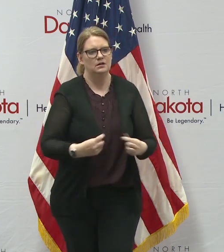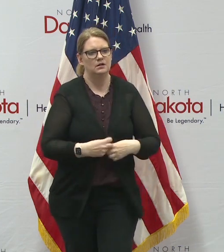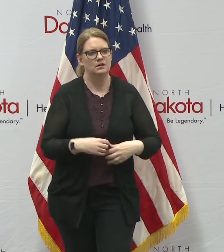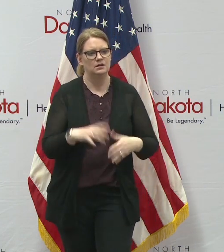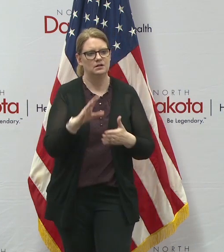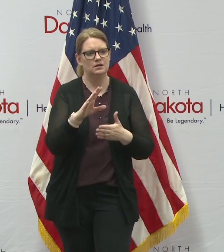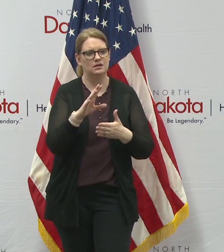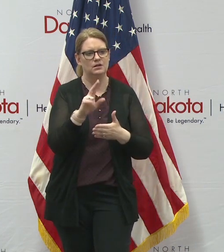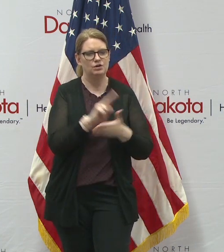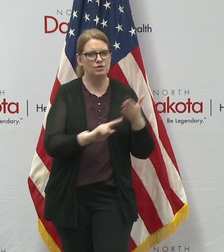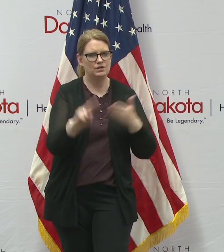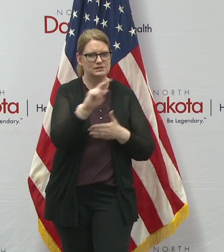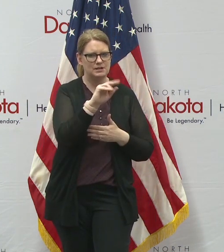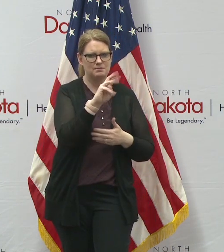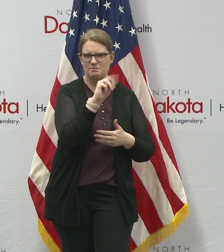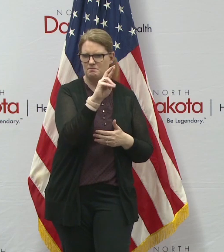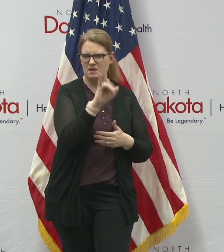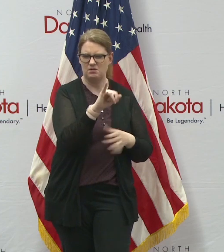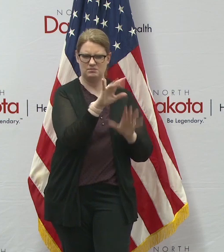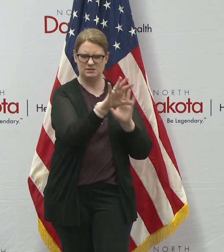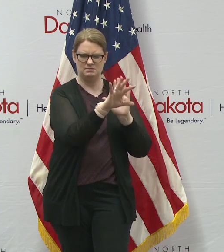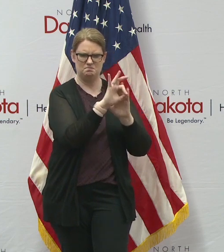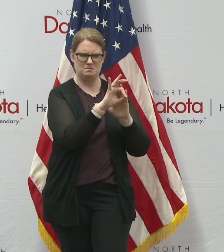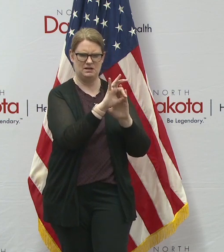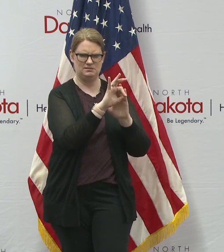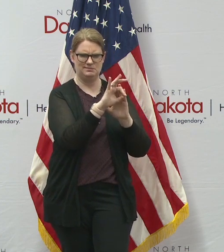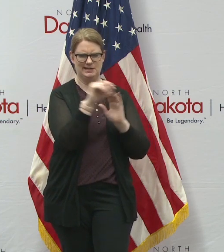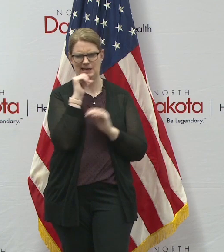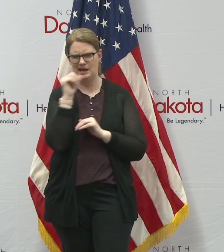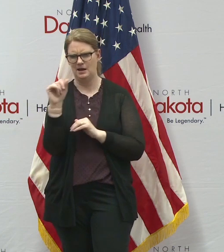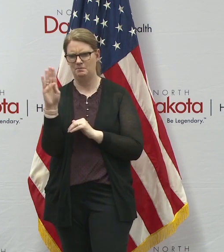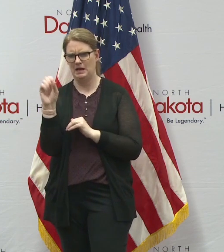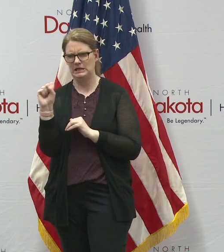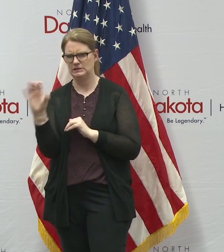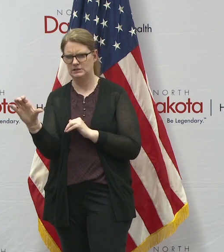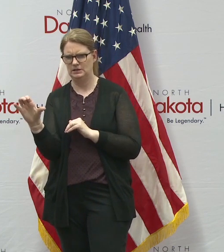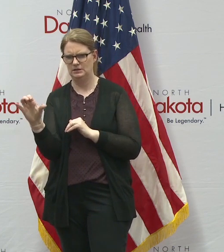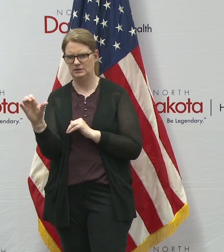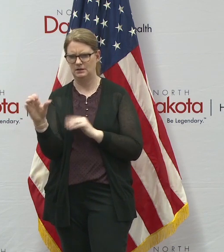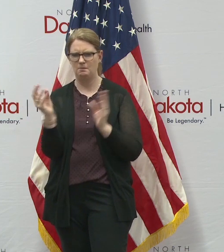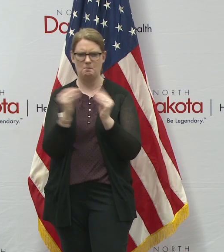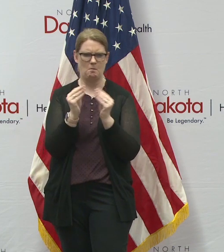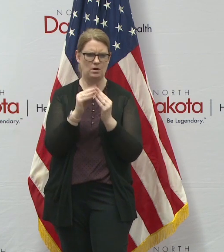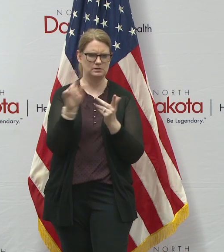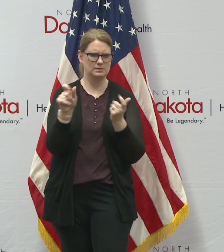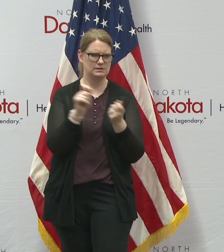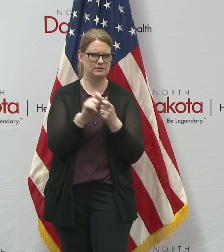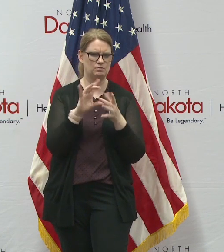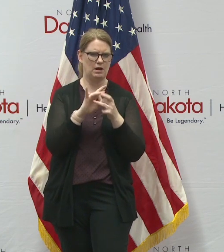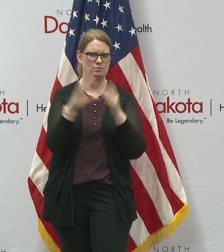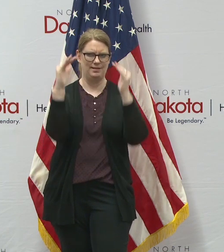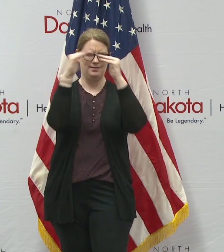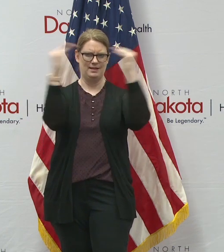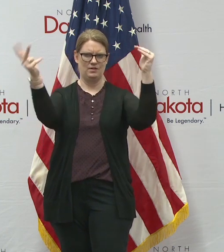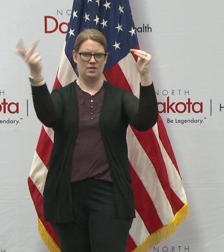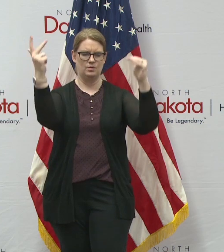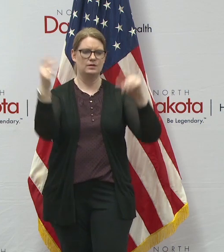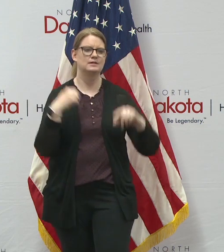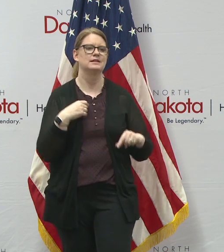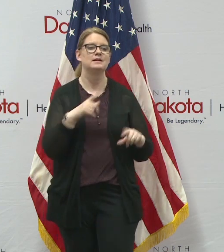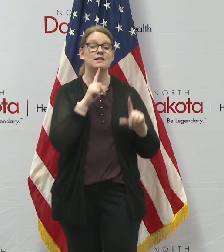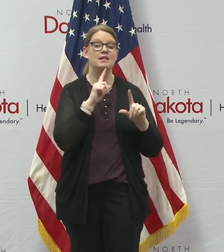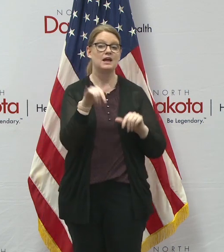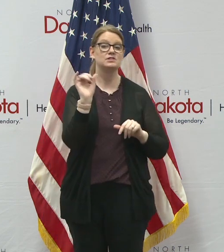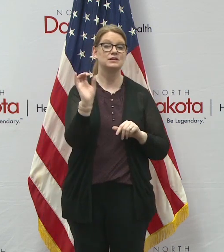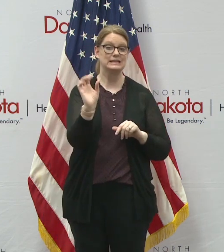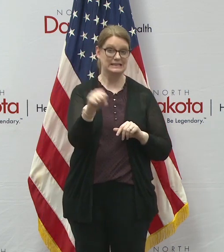over BSC? And are you going to have more details about level 3 later this week? Answer is yes, we'll have